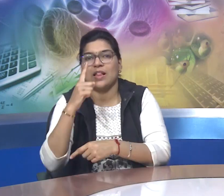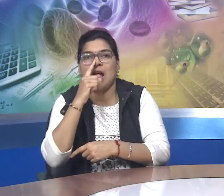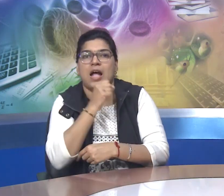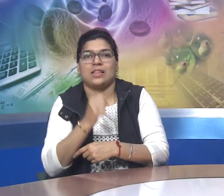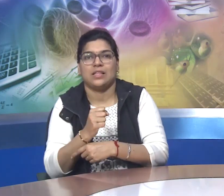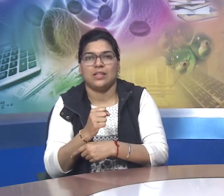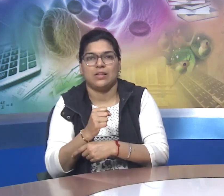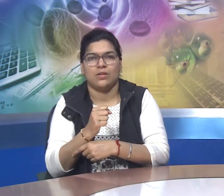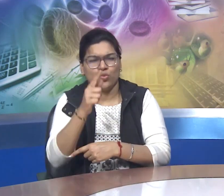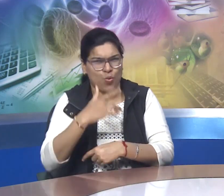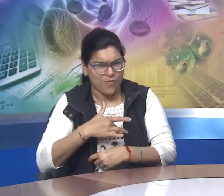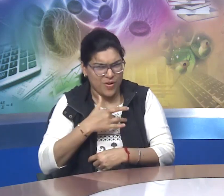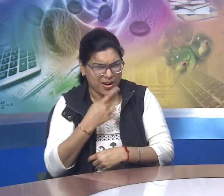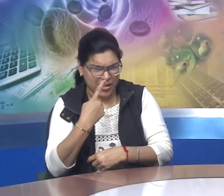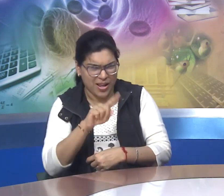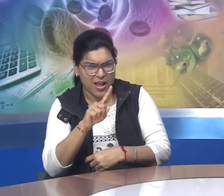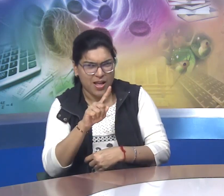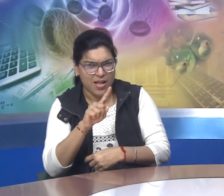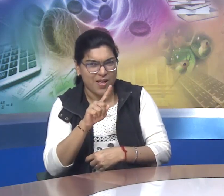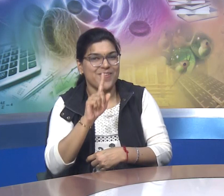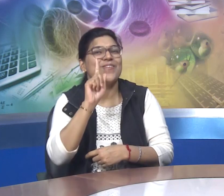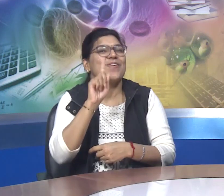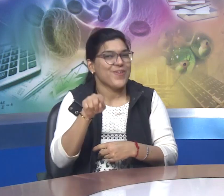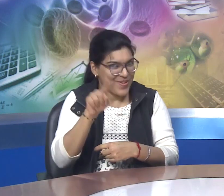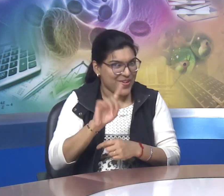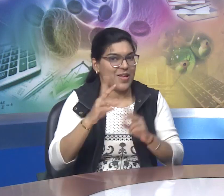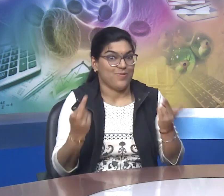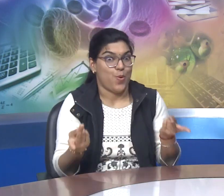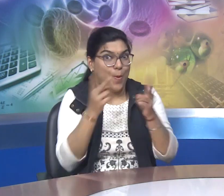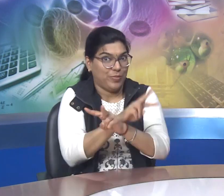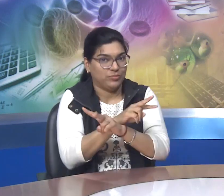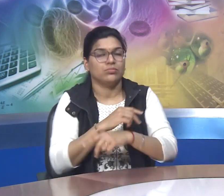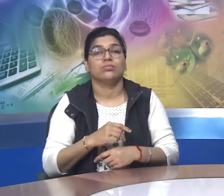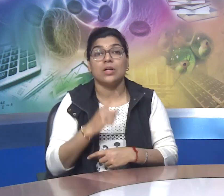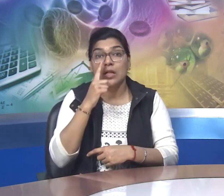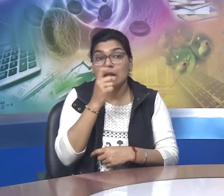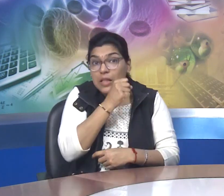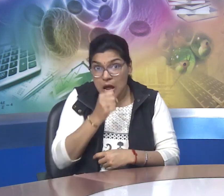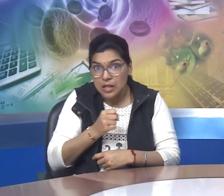grandmother. What do you think? It's a right or wrong?